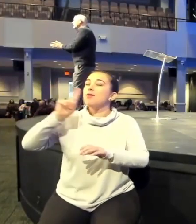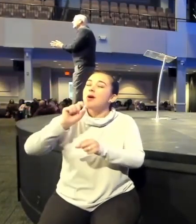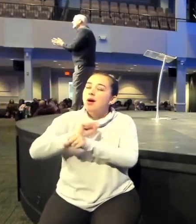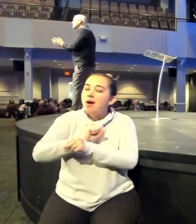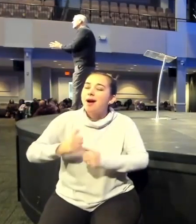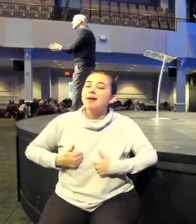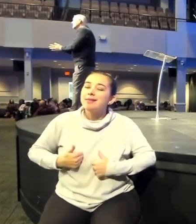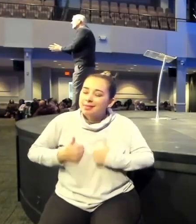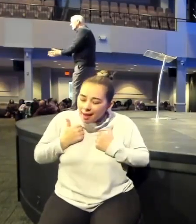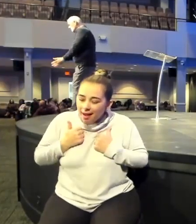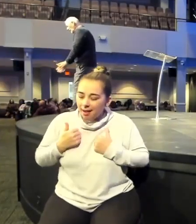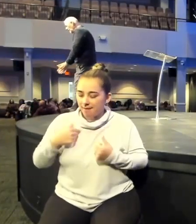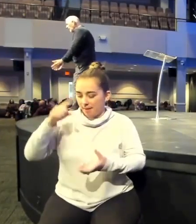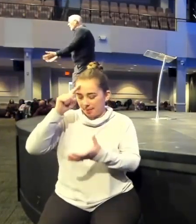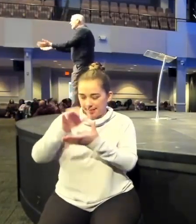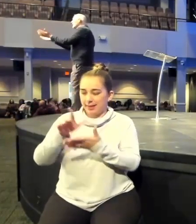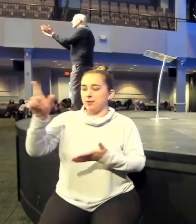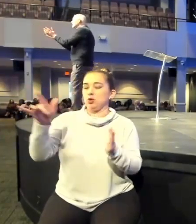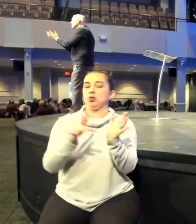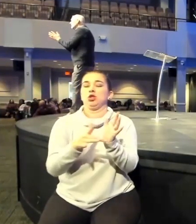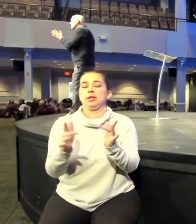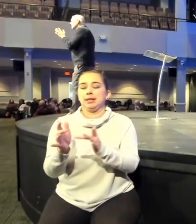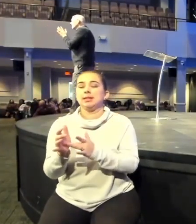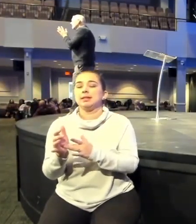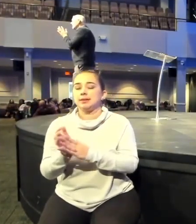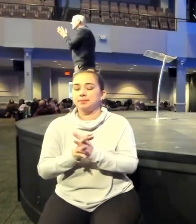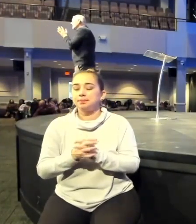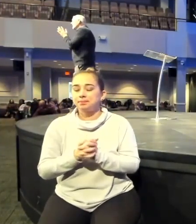I believe in you, Jesus. Tell him that right now.